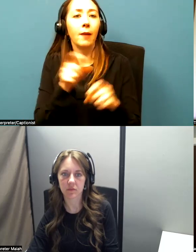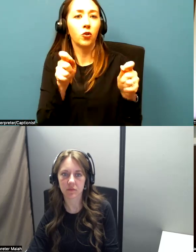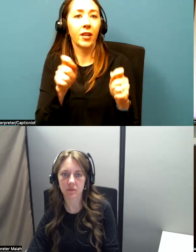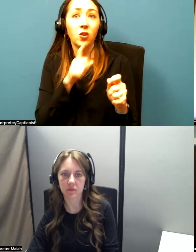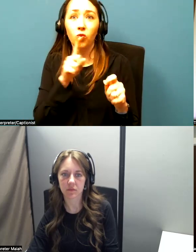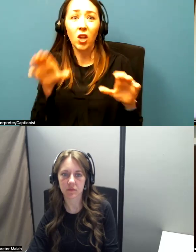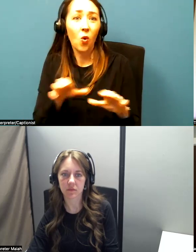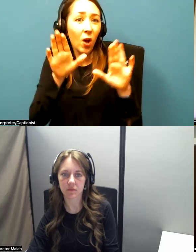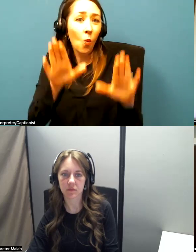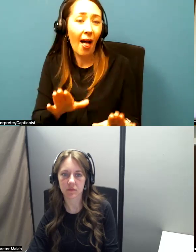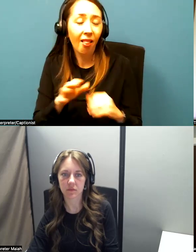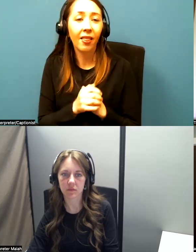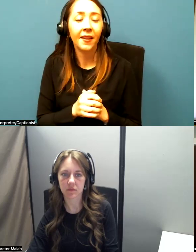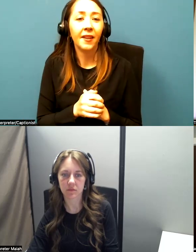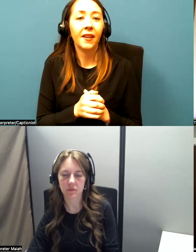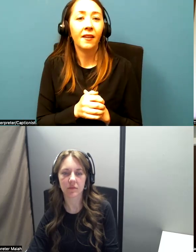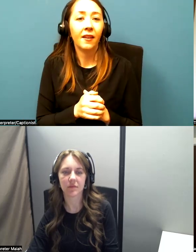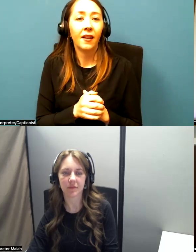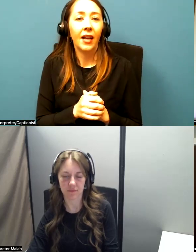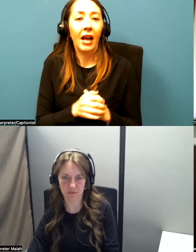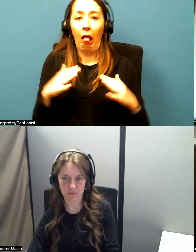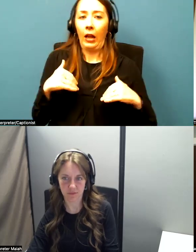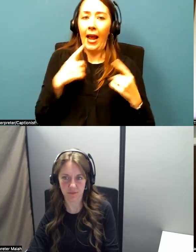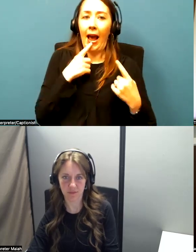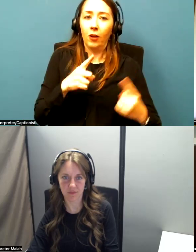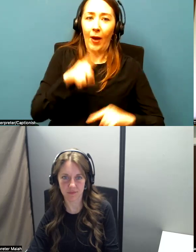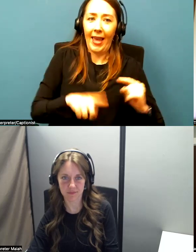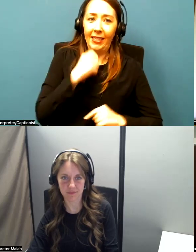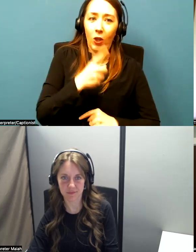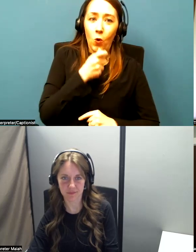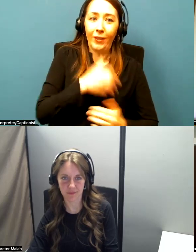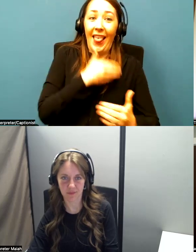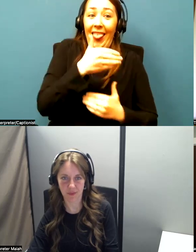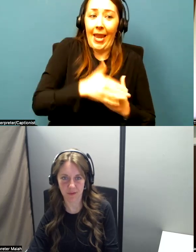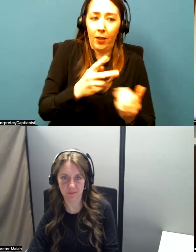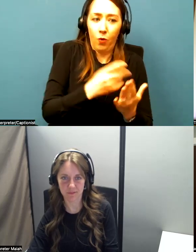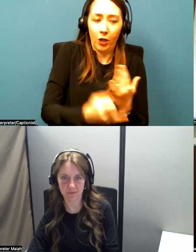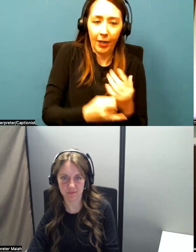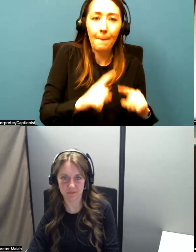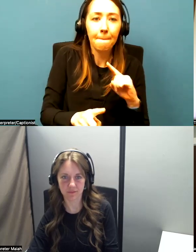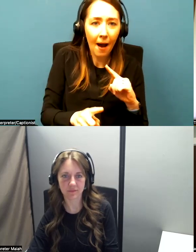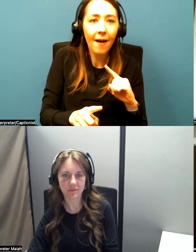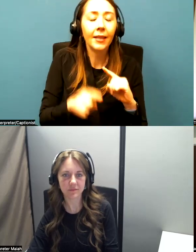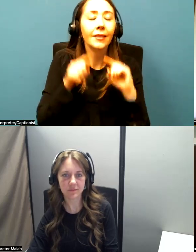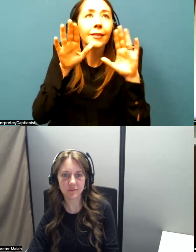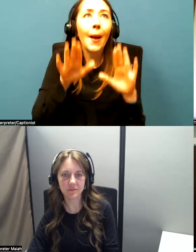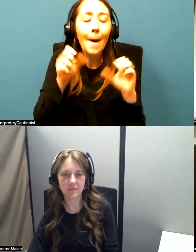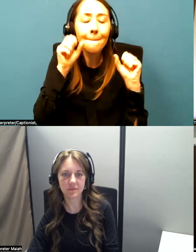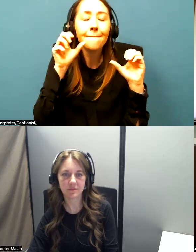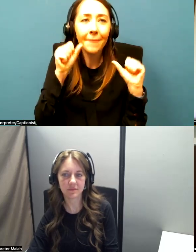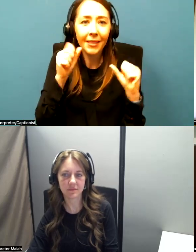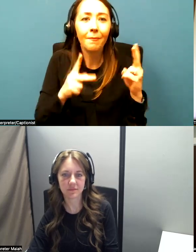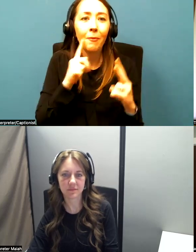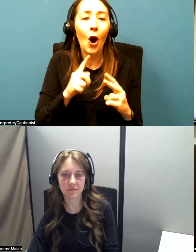We also just had, it's not been announced yet, so I can't say who it is or what the project is, but it's amazing. People are going to